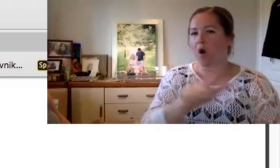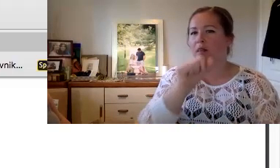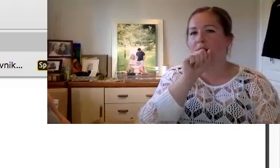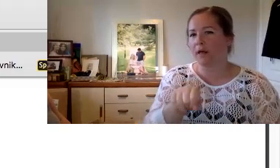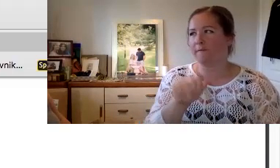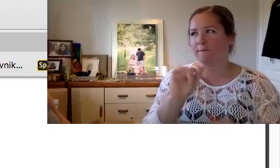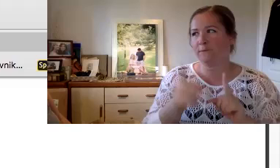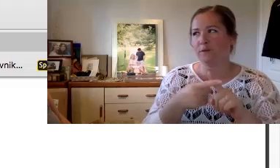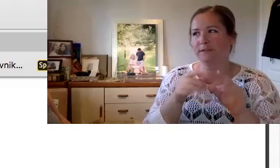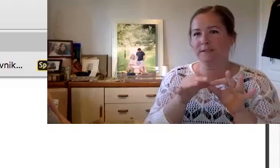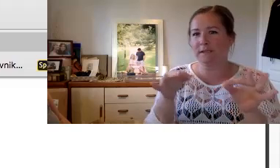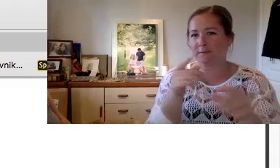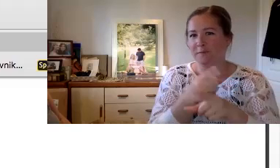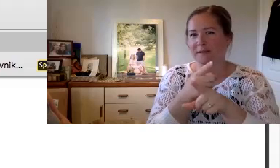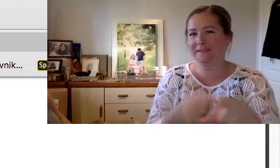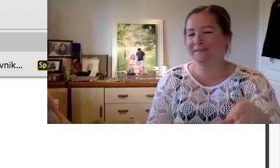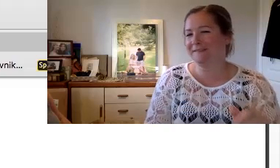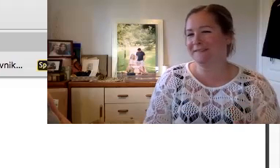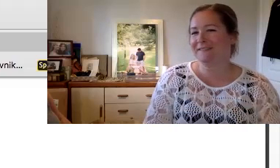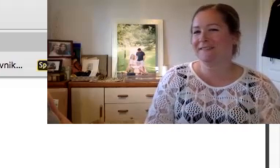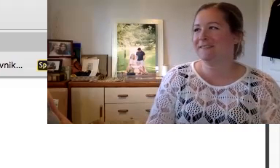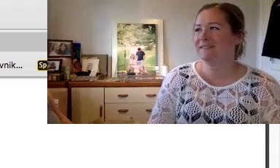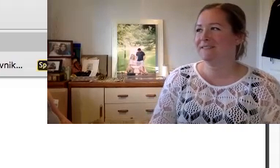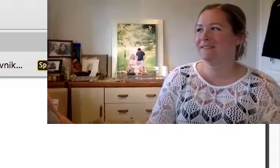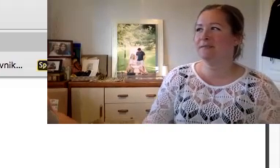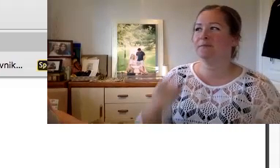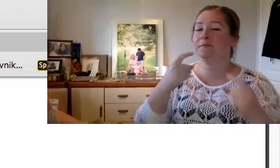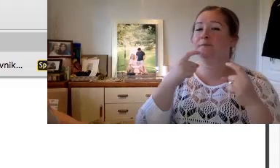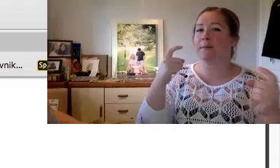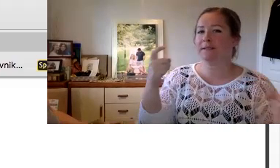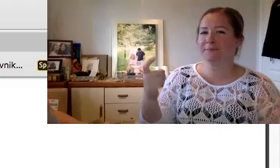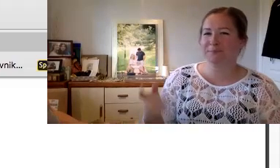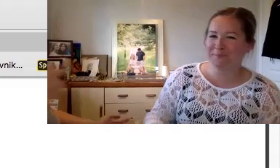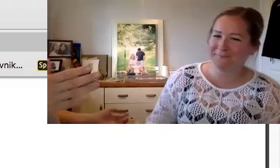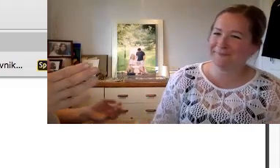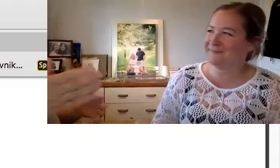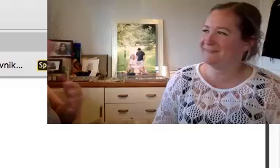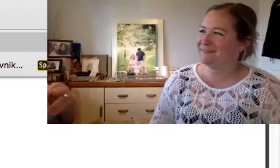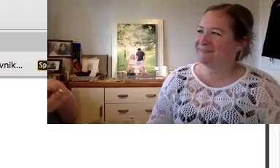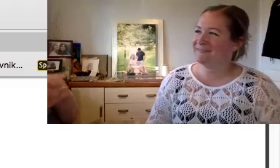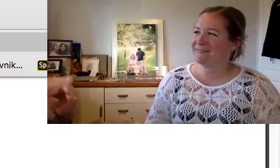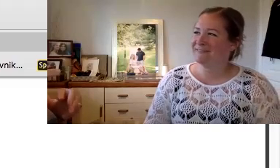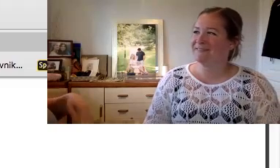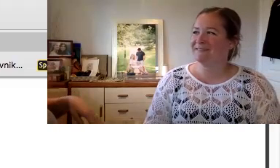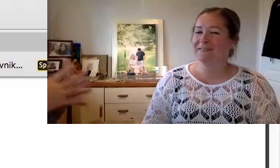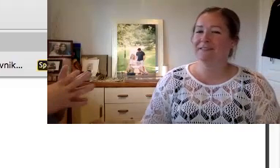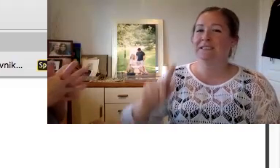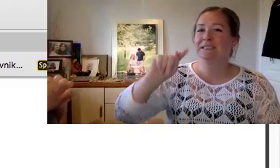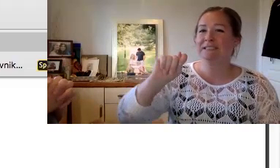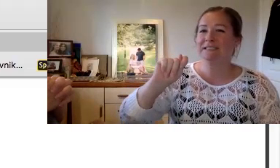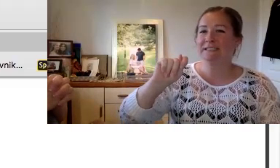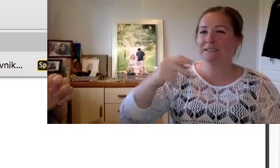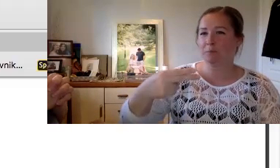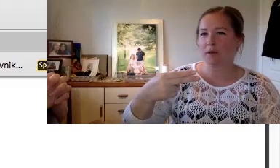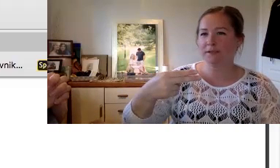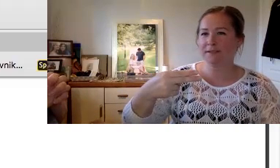food, because I know you all maybe must like some of this, and I know you're all excited about putting things into a sentence. Let's do some fun words, some common